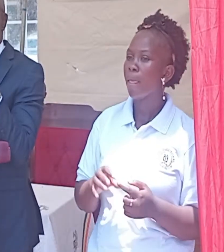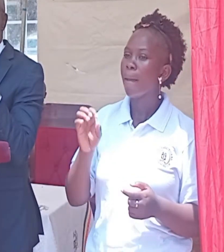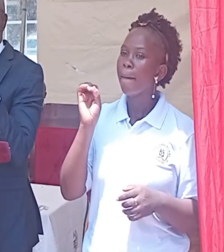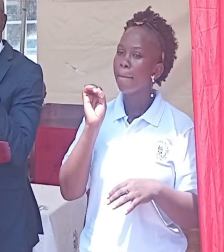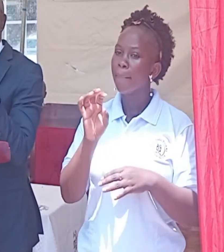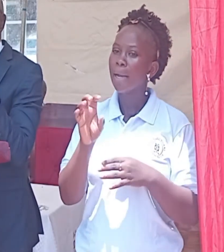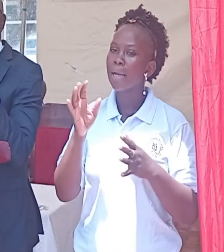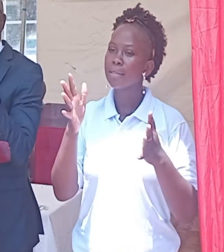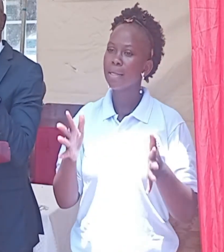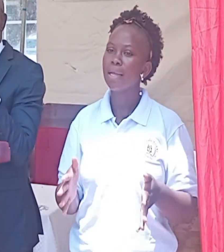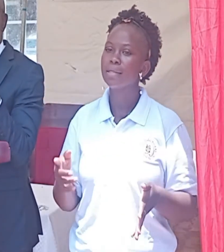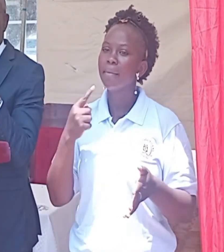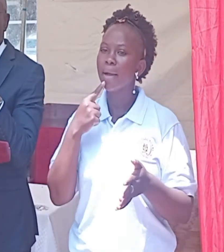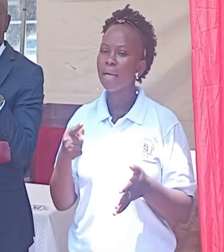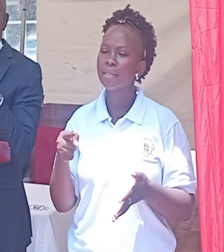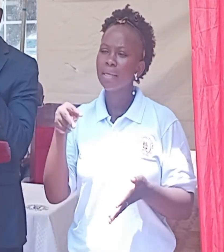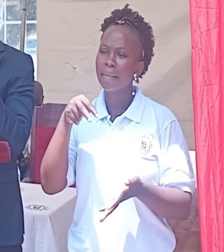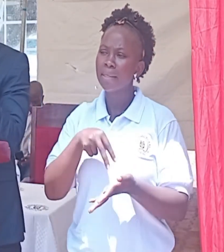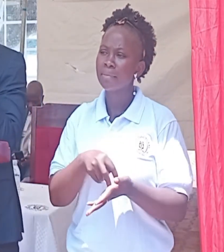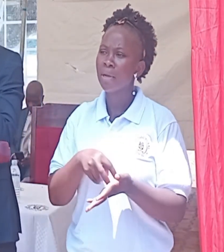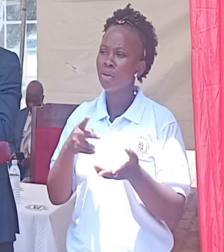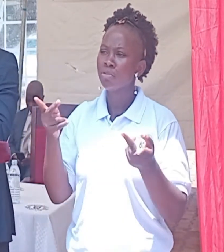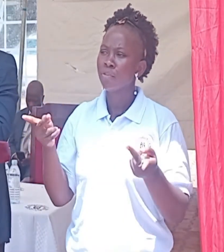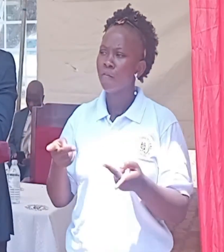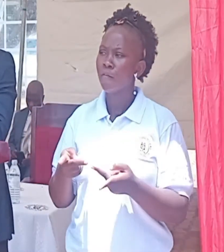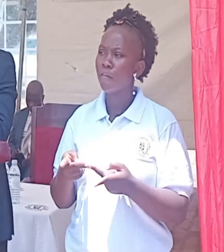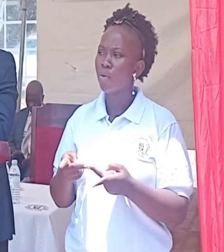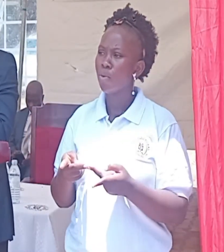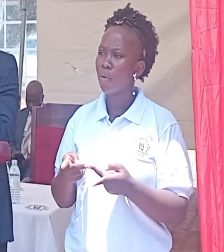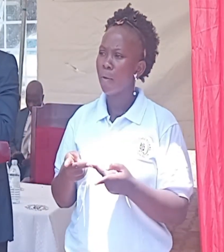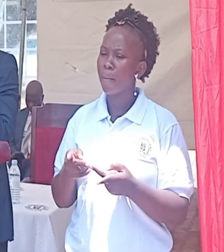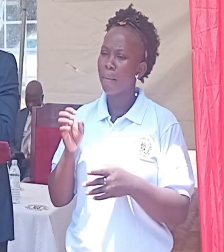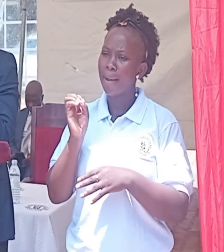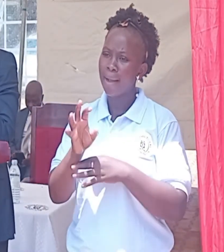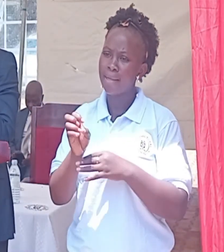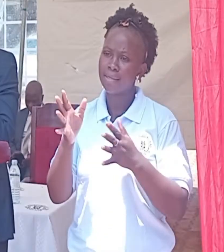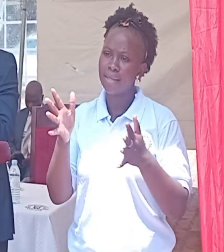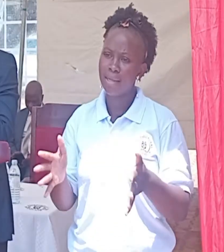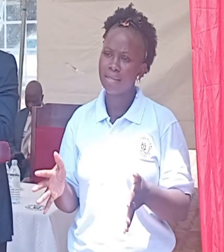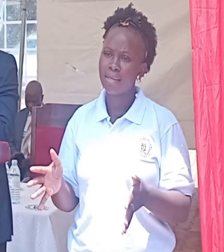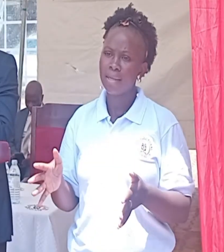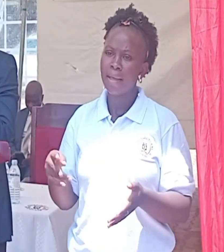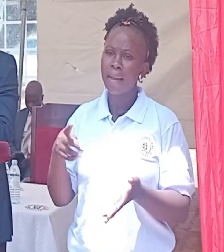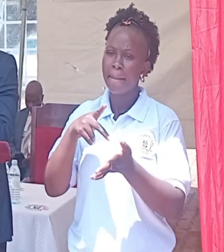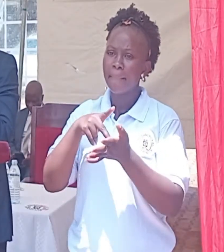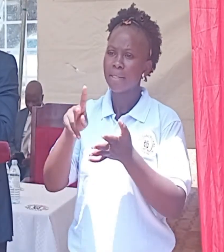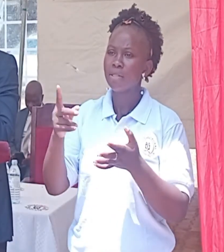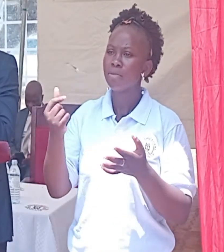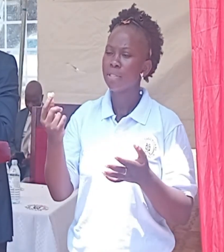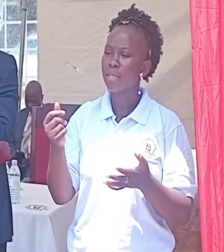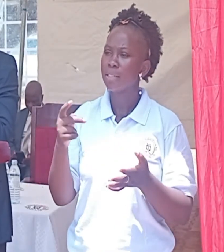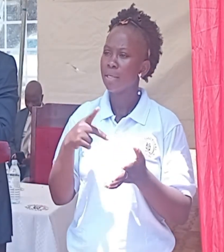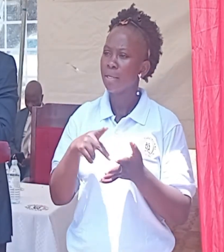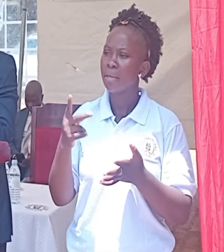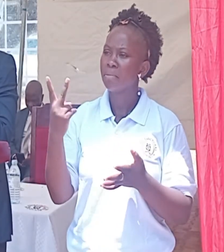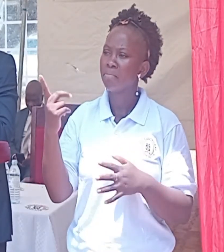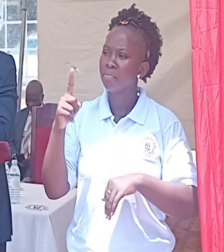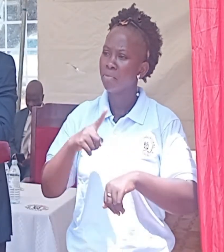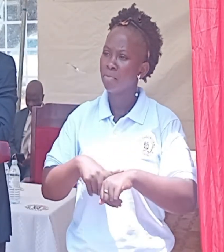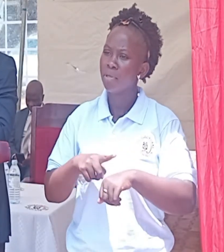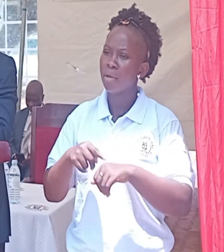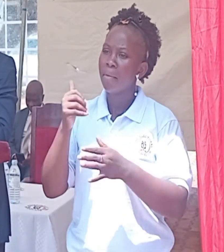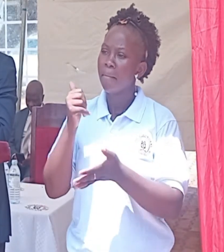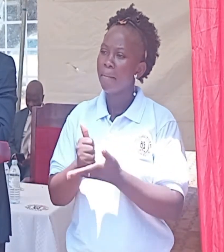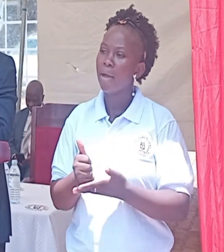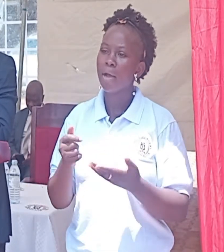Abakansalazi bagambibwa nti abeesimba ku bifo bya councillors basasula ssente emirundi 2 mu banka. Ekyo